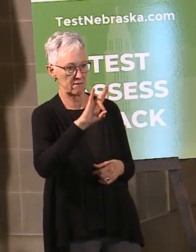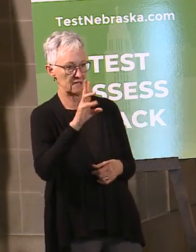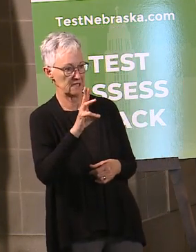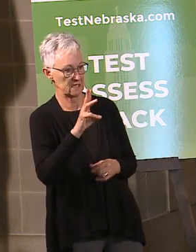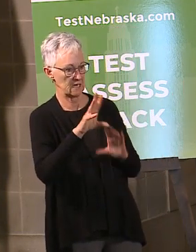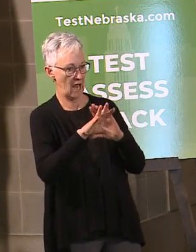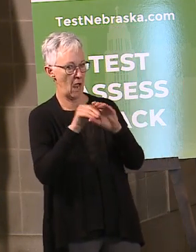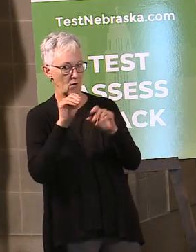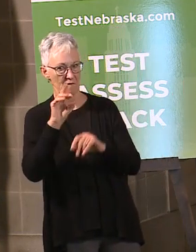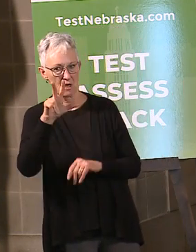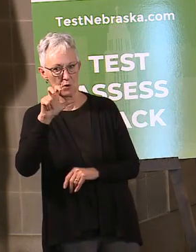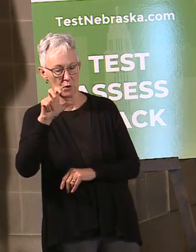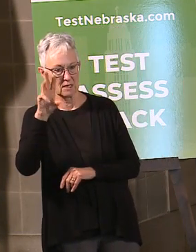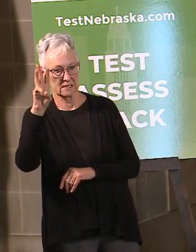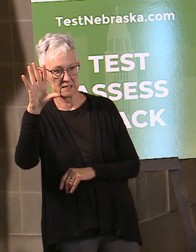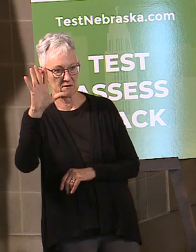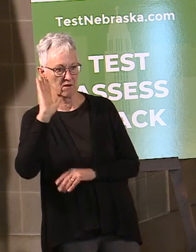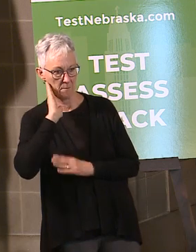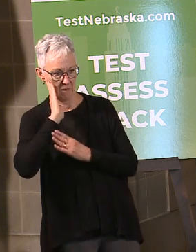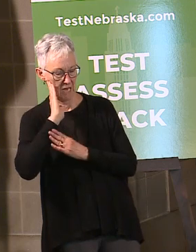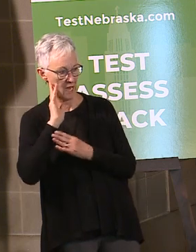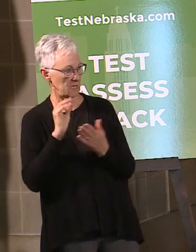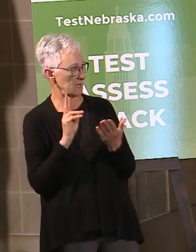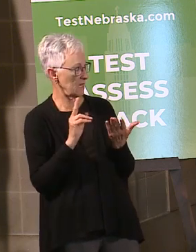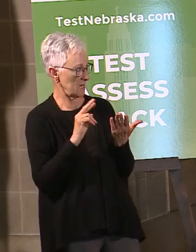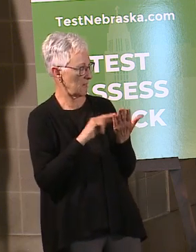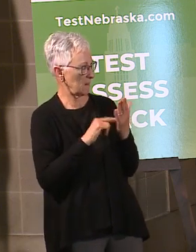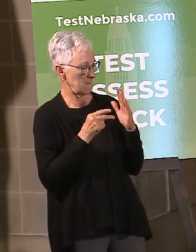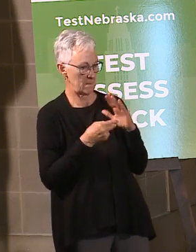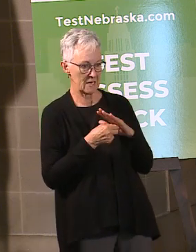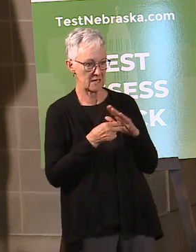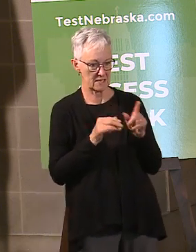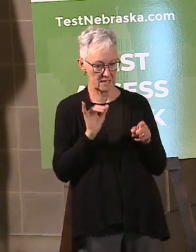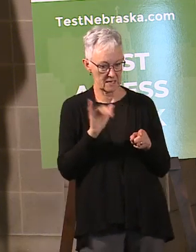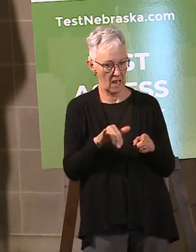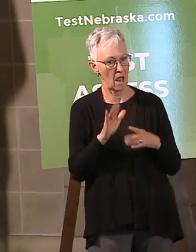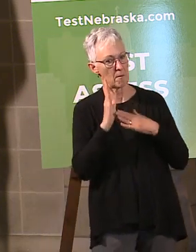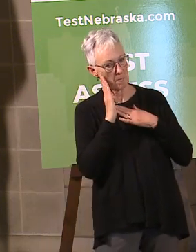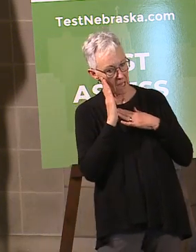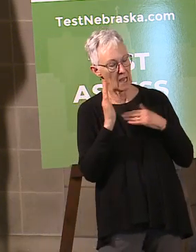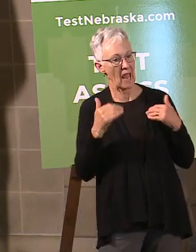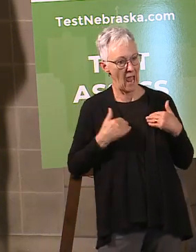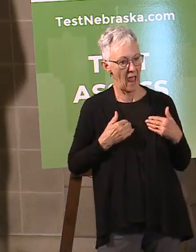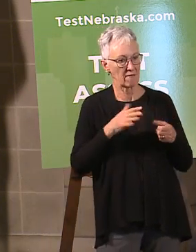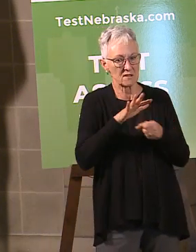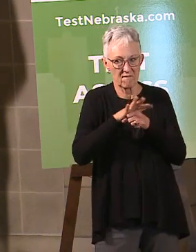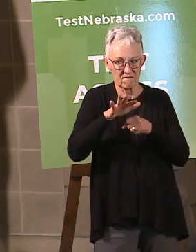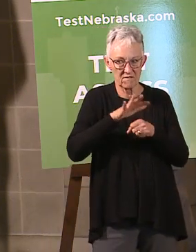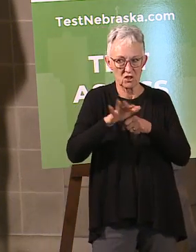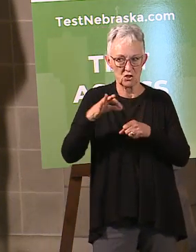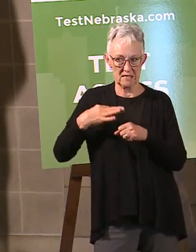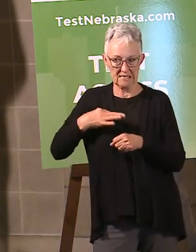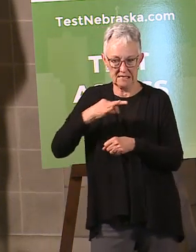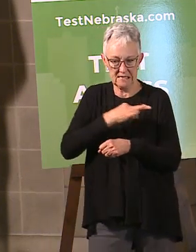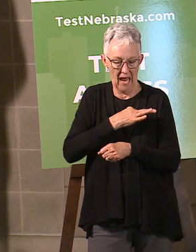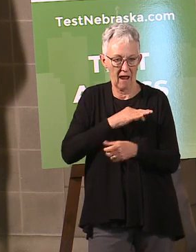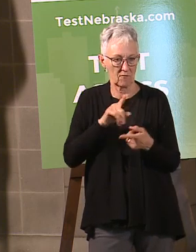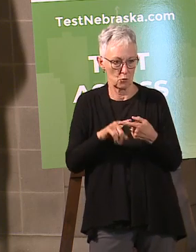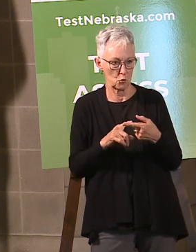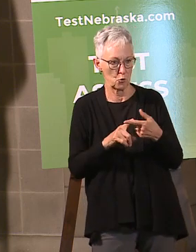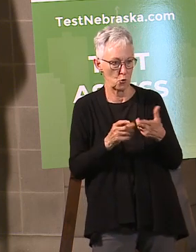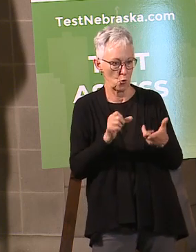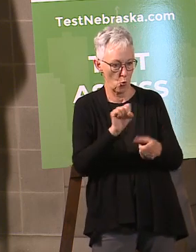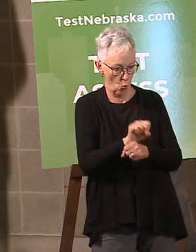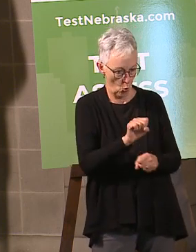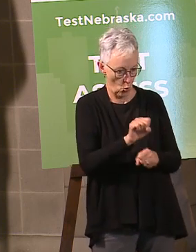of 365 beds available. And again, those are staffed beds. That means those are the ones that they currently have staff for.